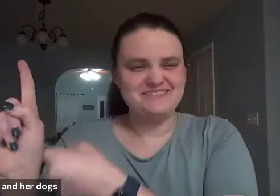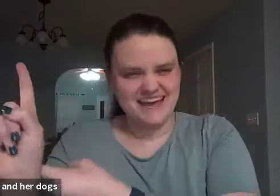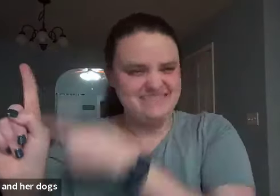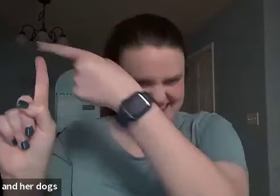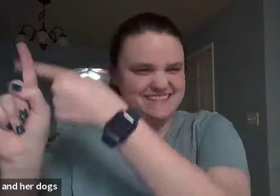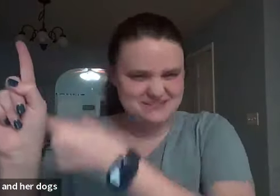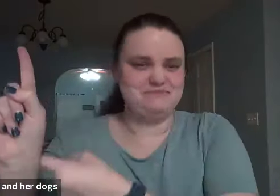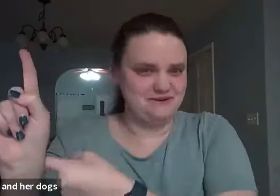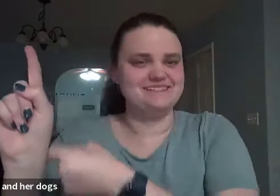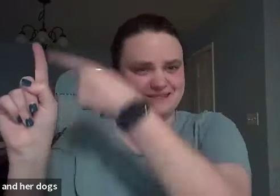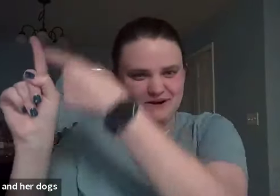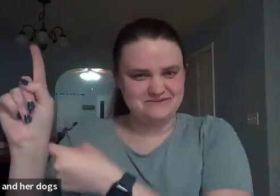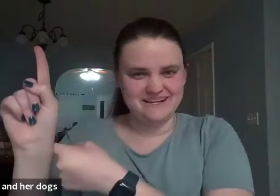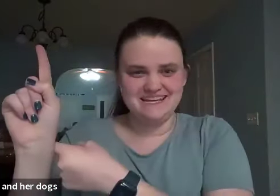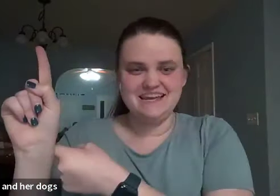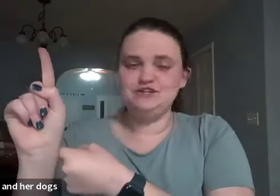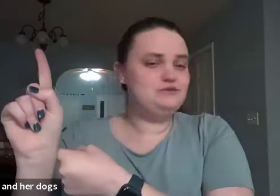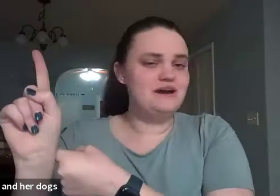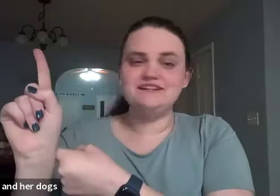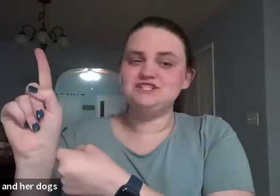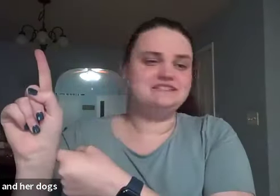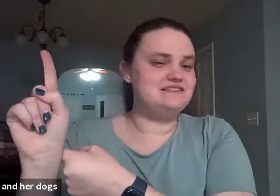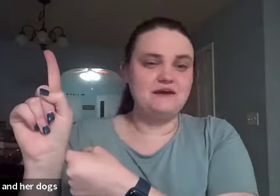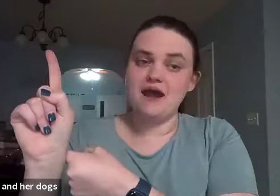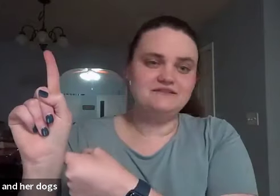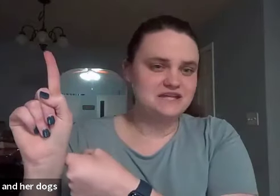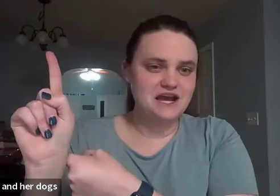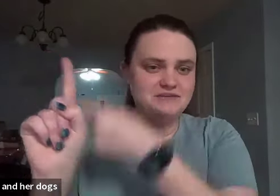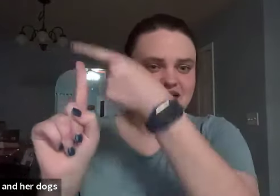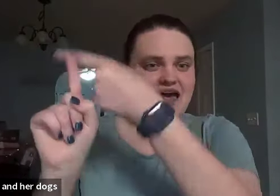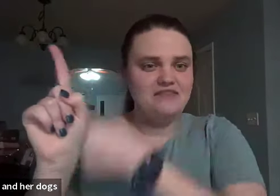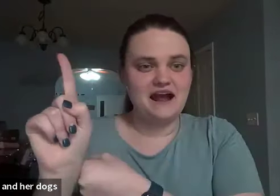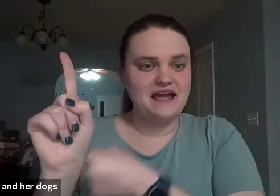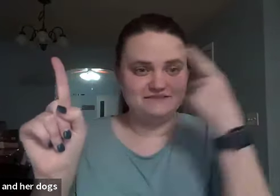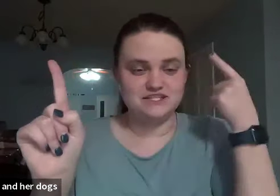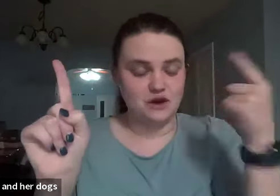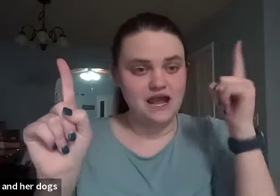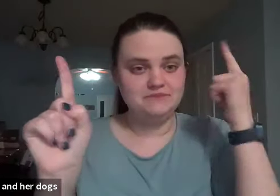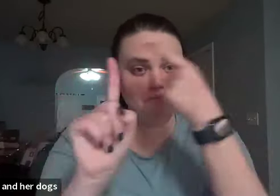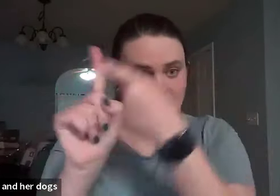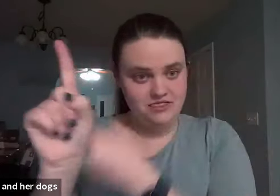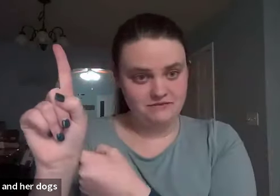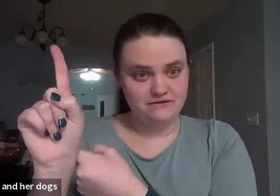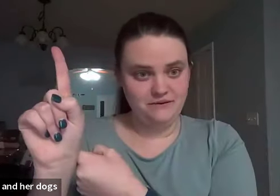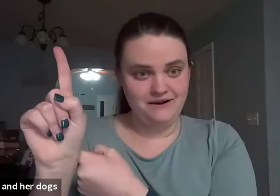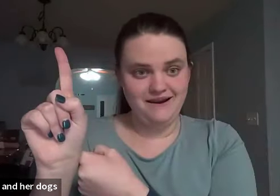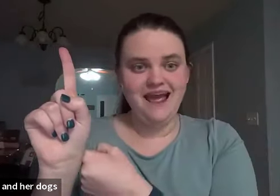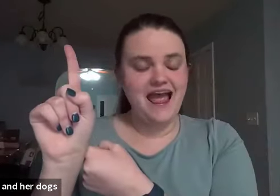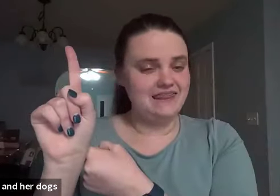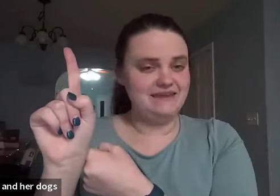gotten, yes, there's the process. Perfect. You guys should see the amount of times that I have described month before and